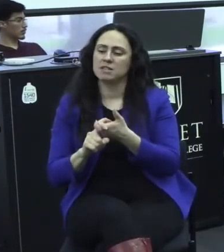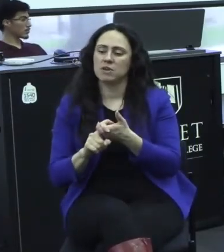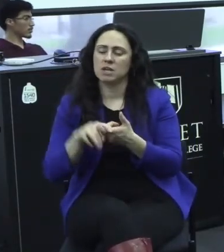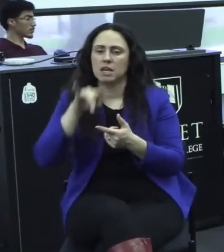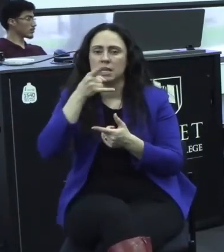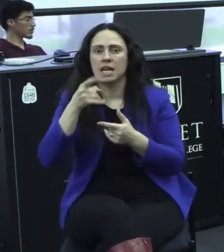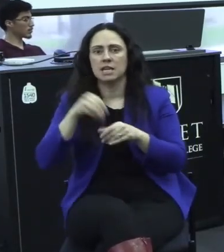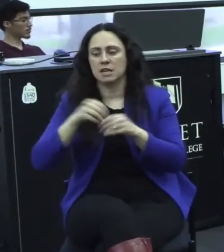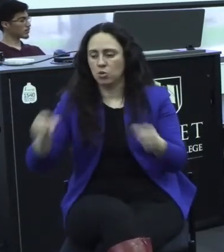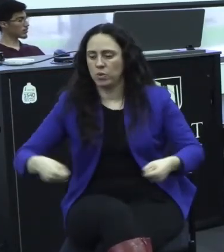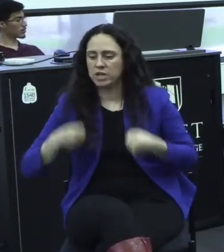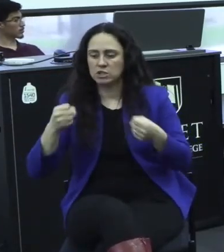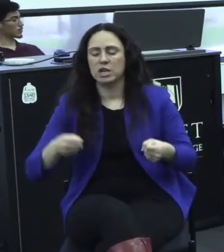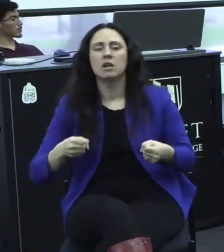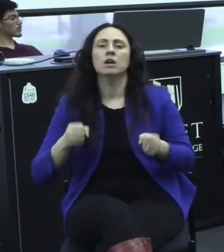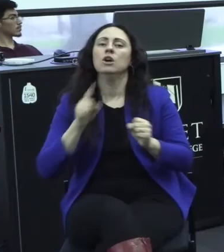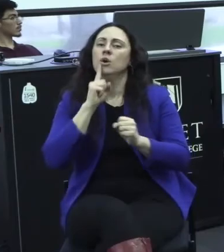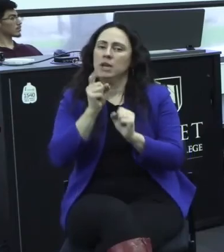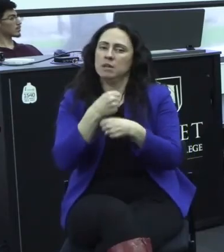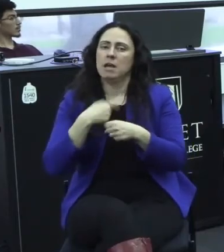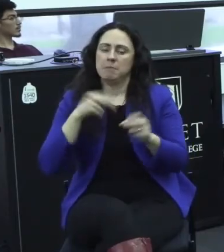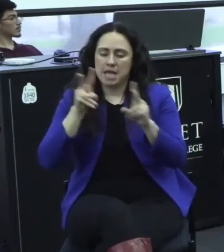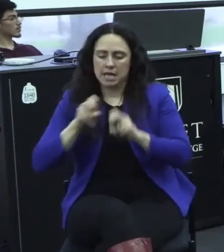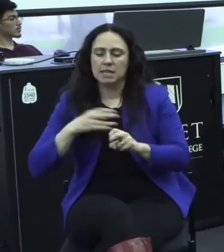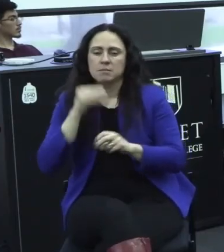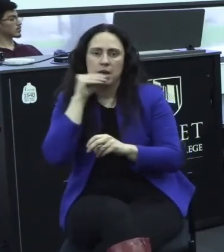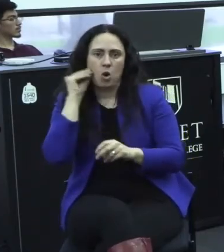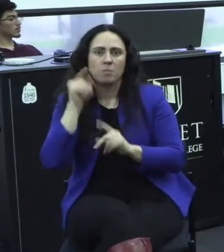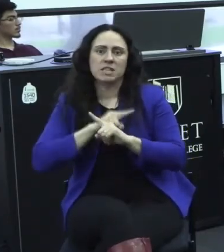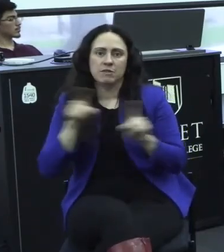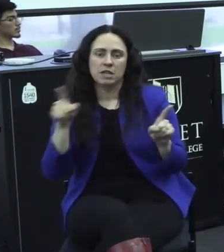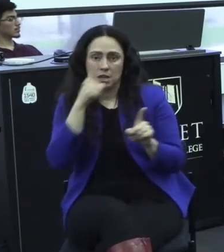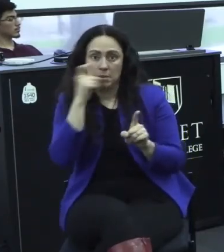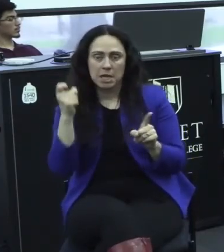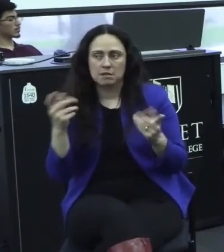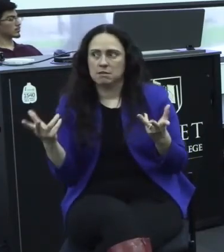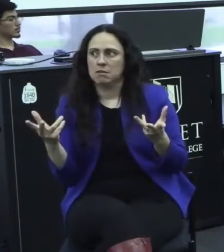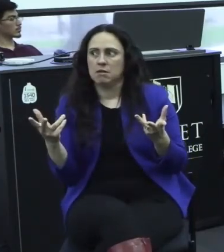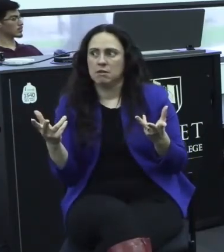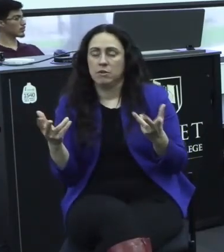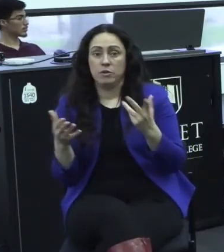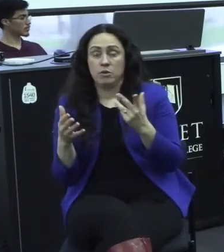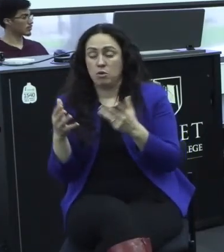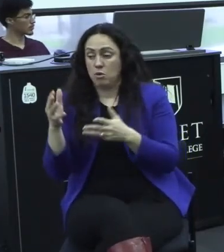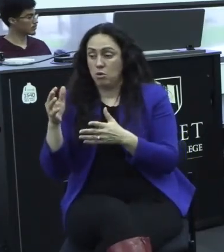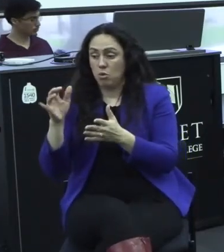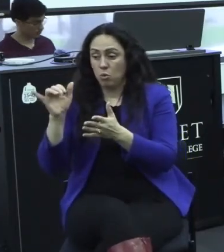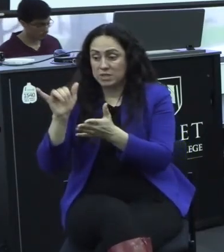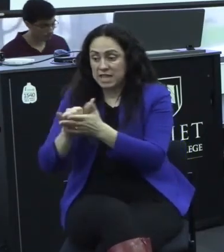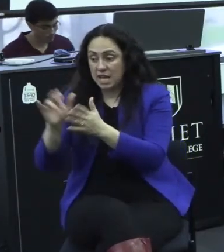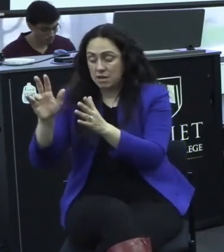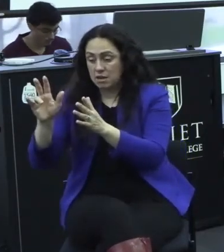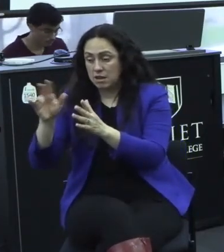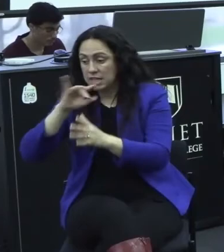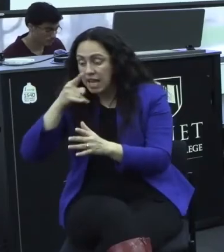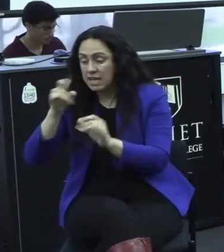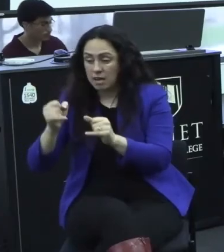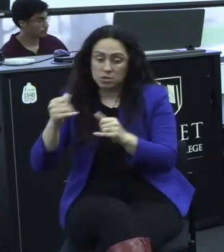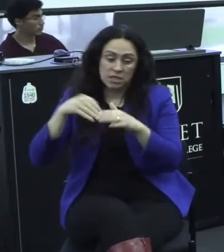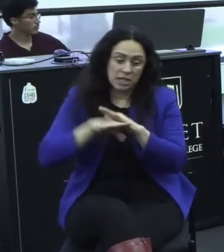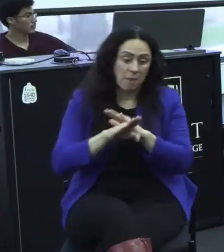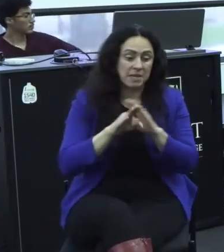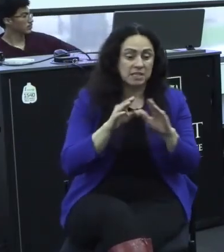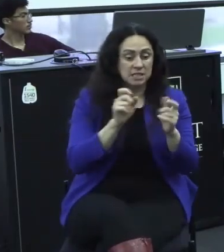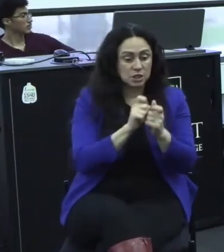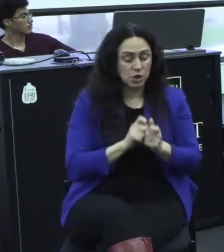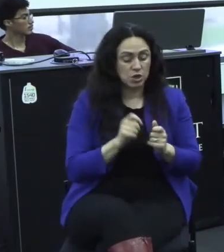who's in a wheelchair, and it really made me look at my home differently, because was Sammy able to access certain areas of my home? And